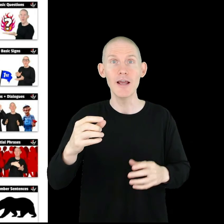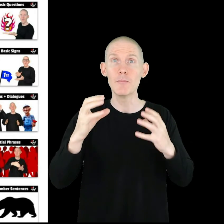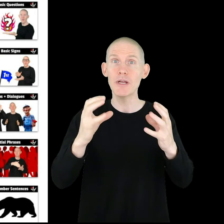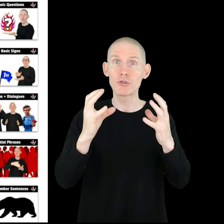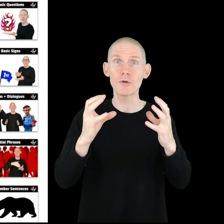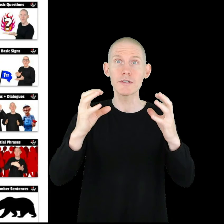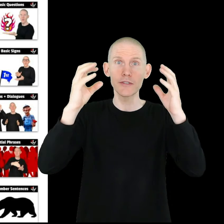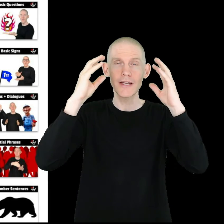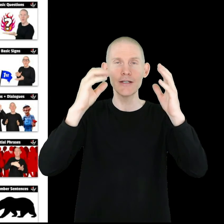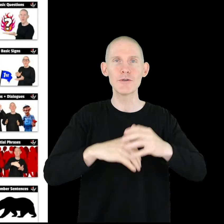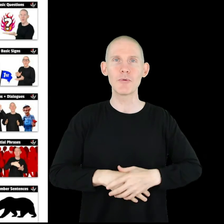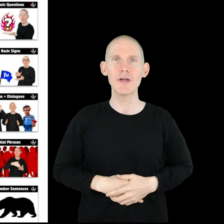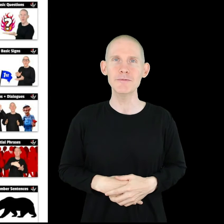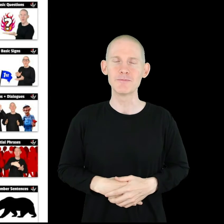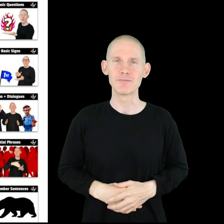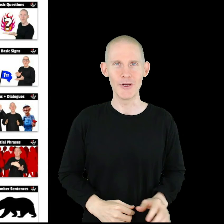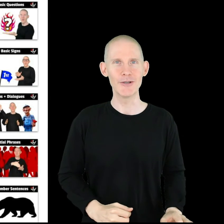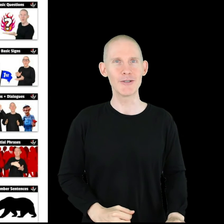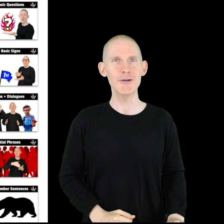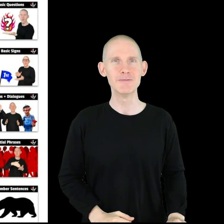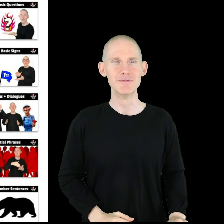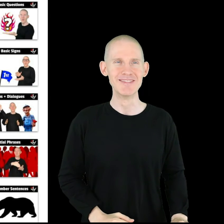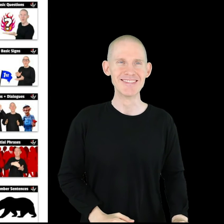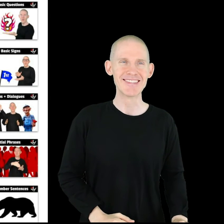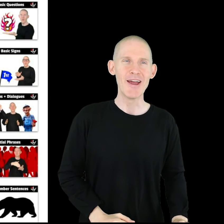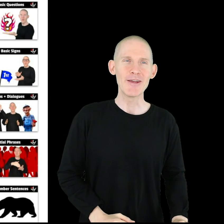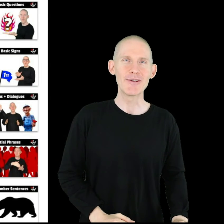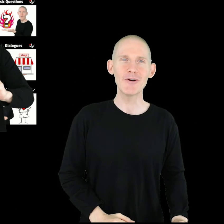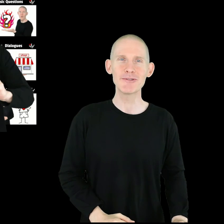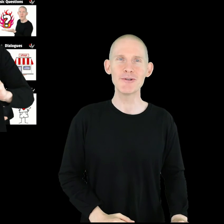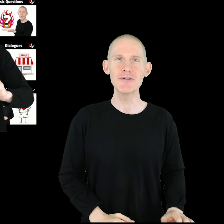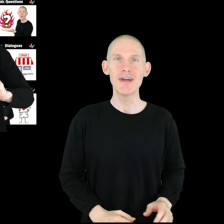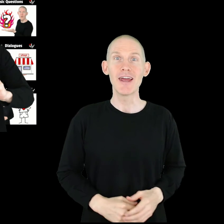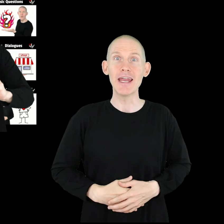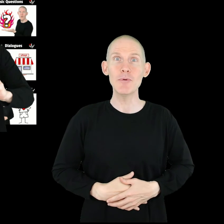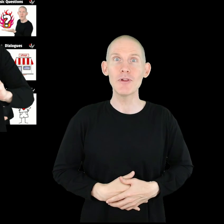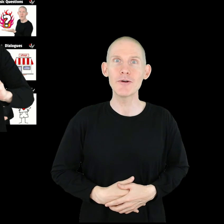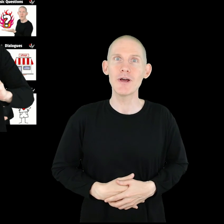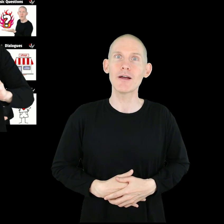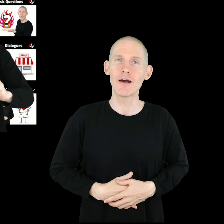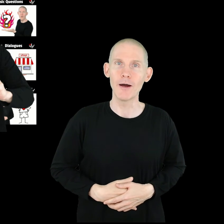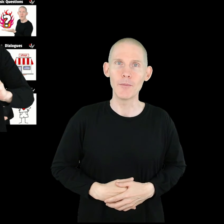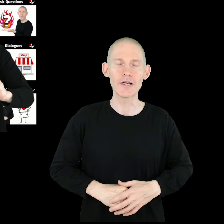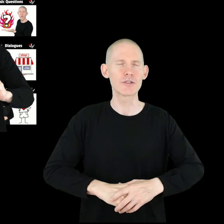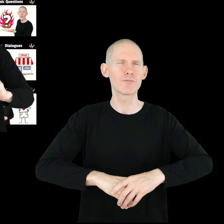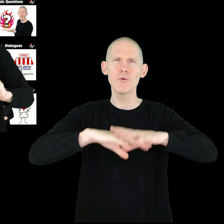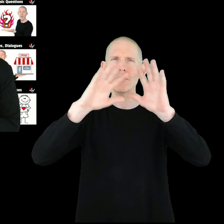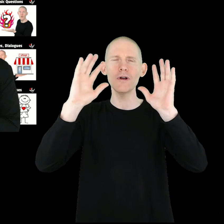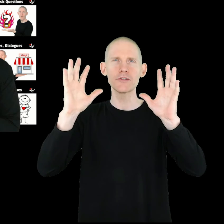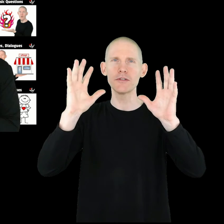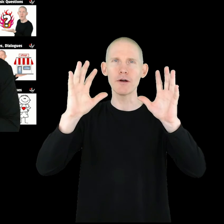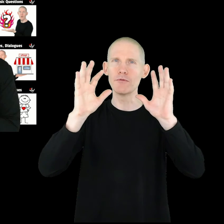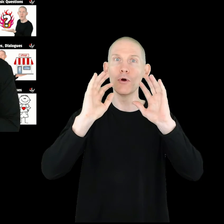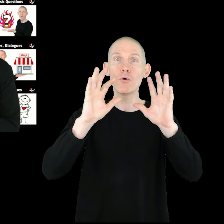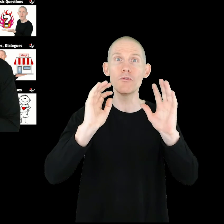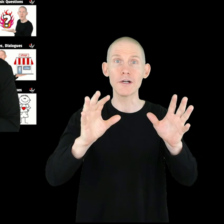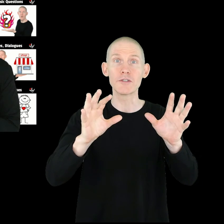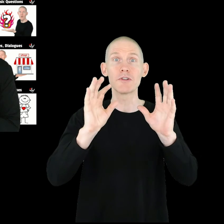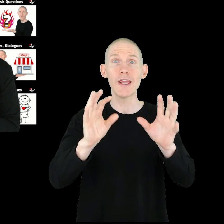make sure it's sticking in your brain. Here you go. Go to ablelingo.com, explore our stuff, no rush, take